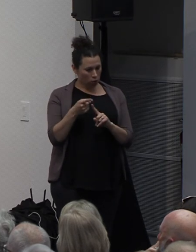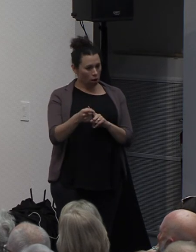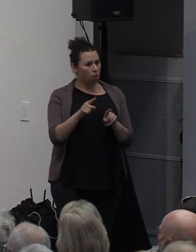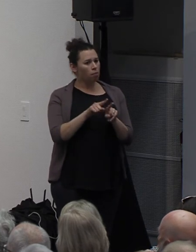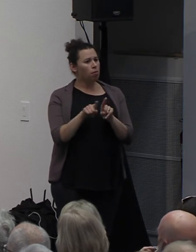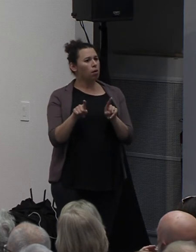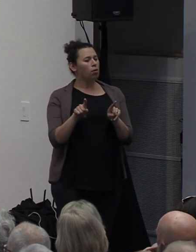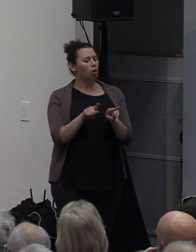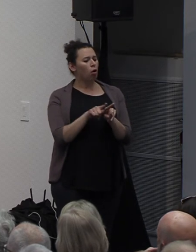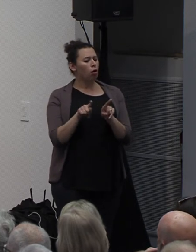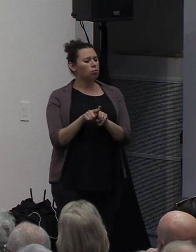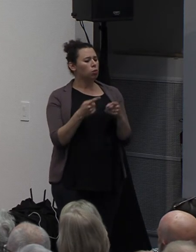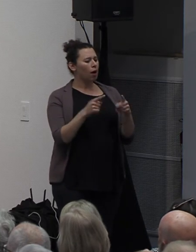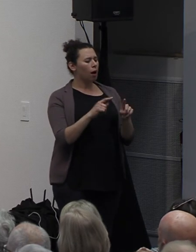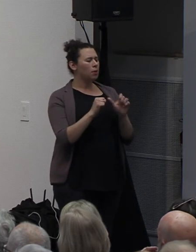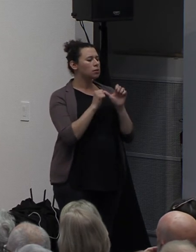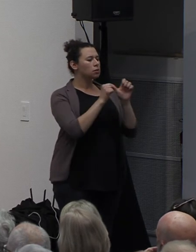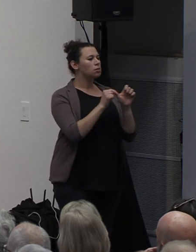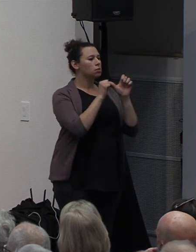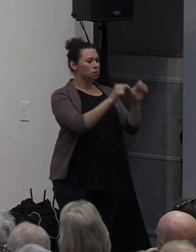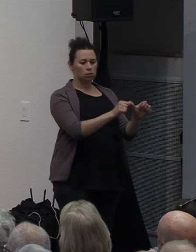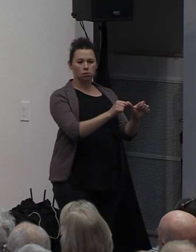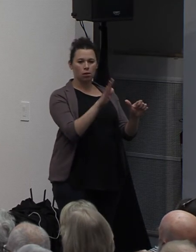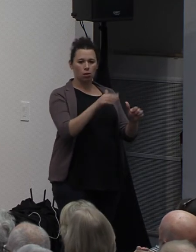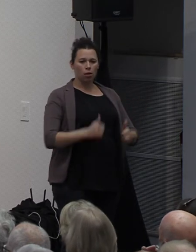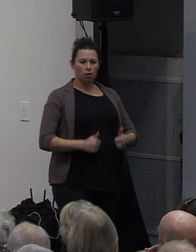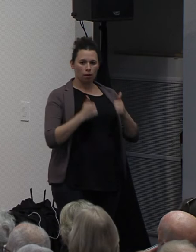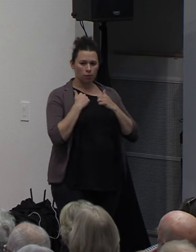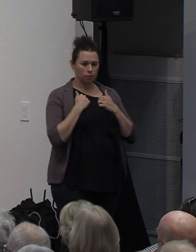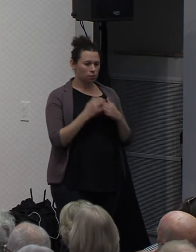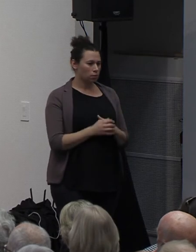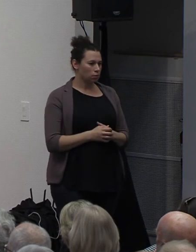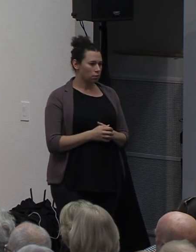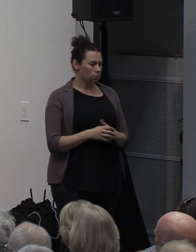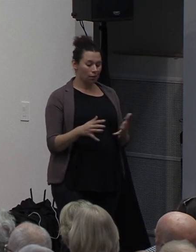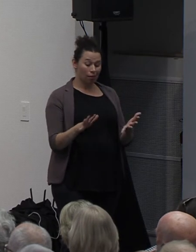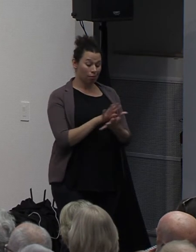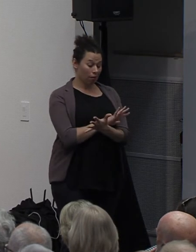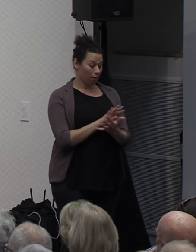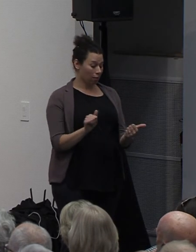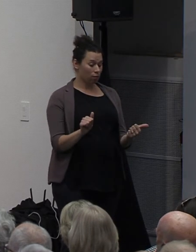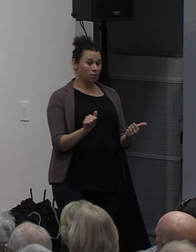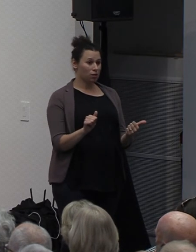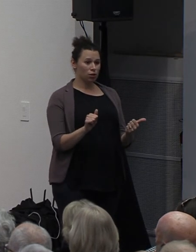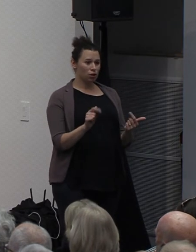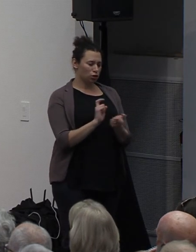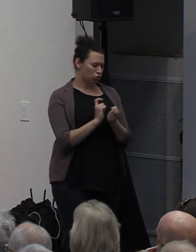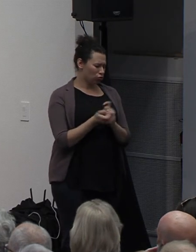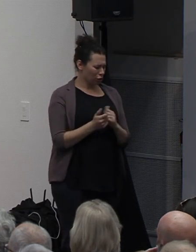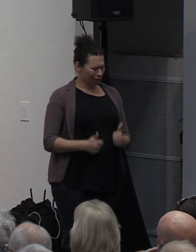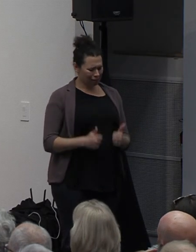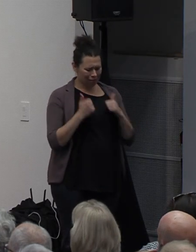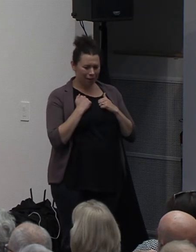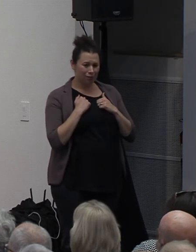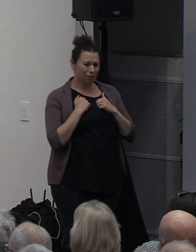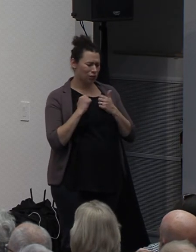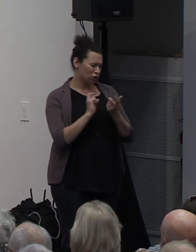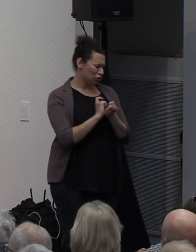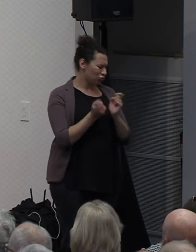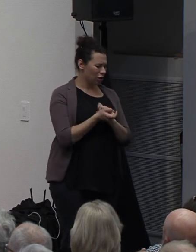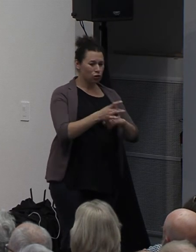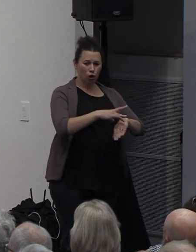experiences. The Holocaust was a life-changing, earth-shattering event, not just for the survivors here